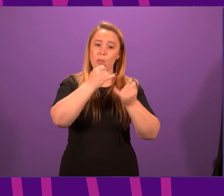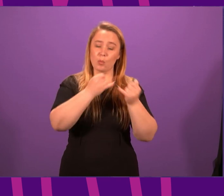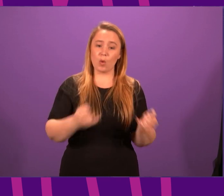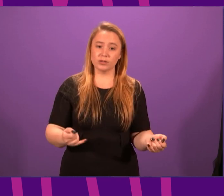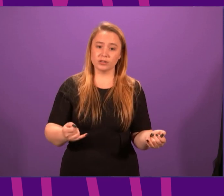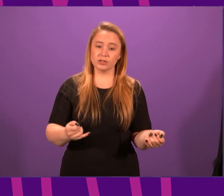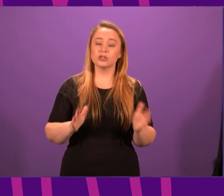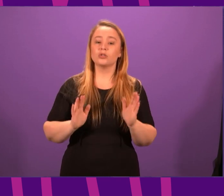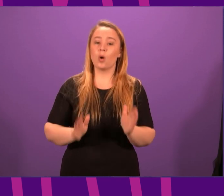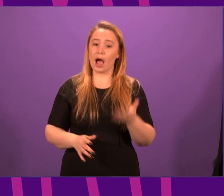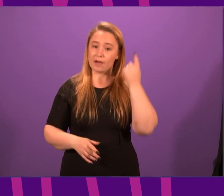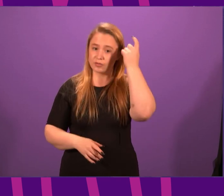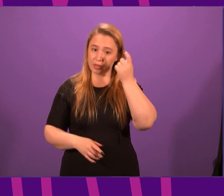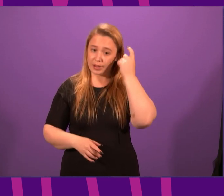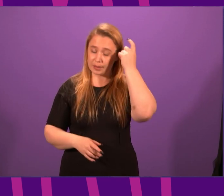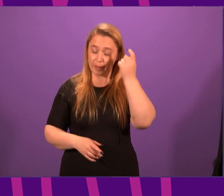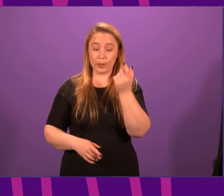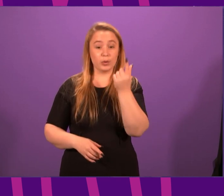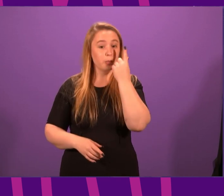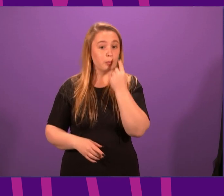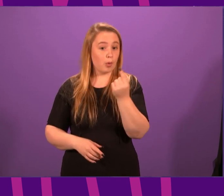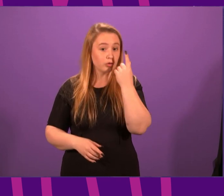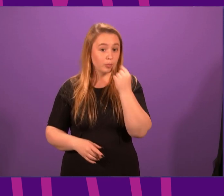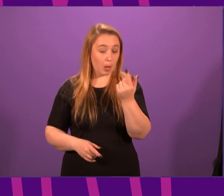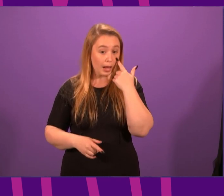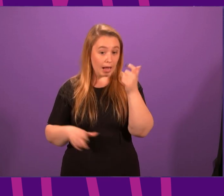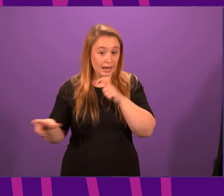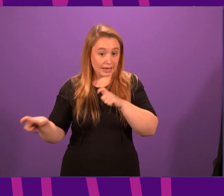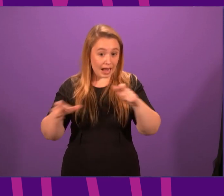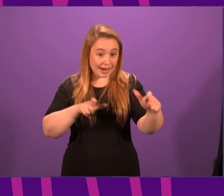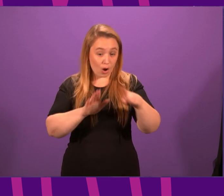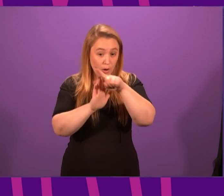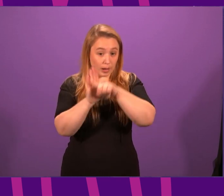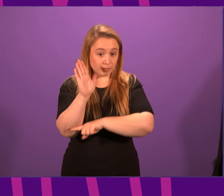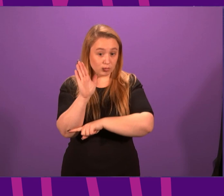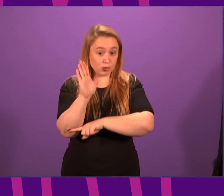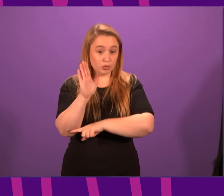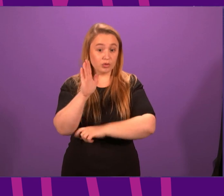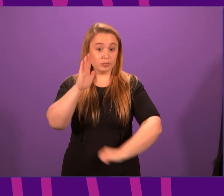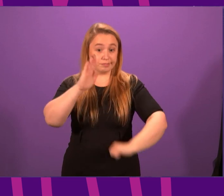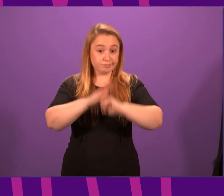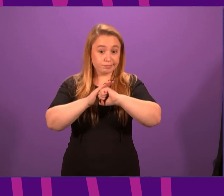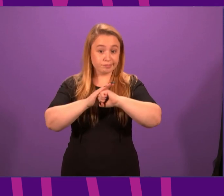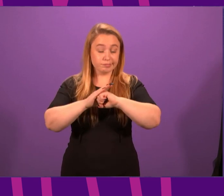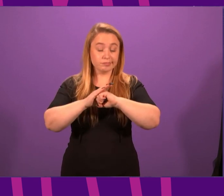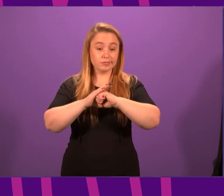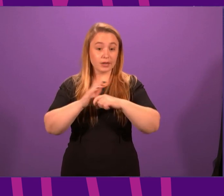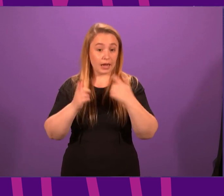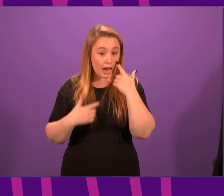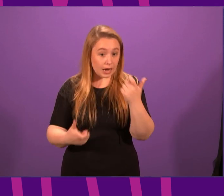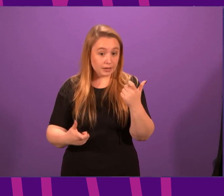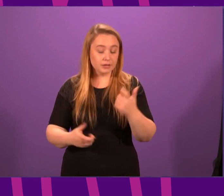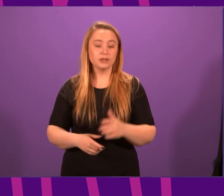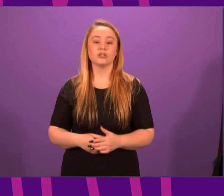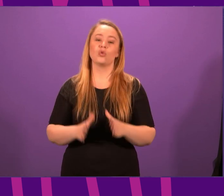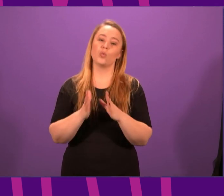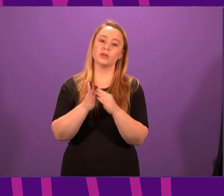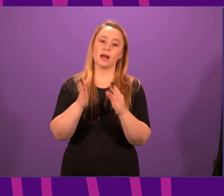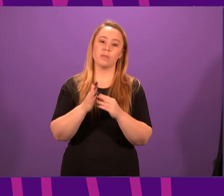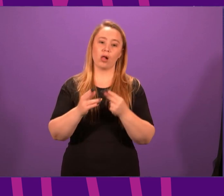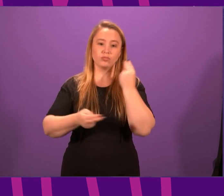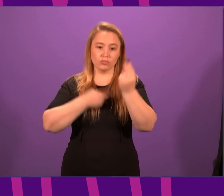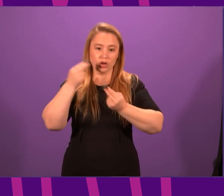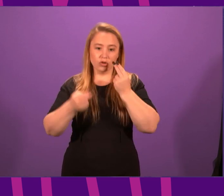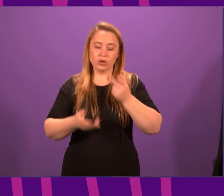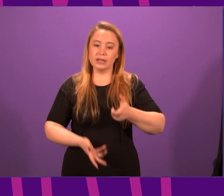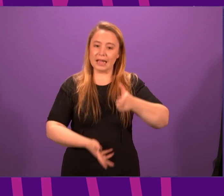to consider whether it's possible to continue those restrictions at this level. Now, if you look at hospitality, now